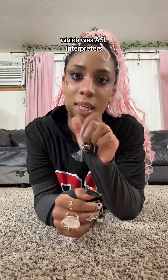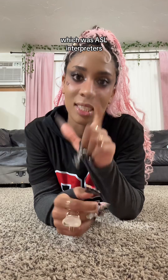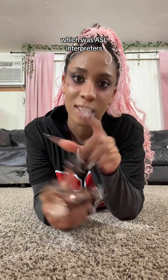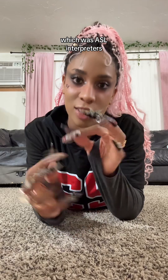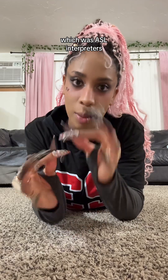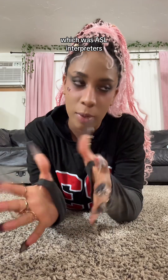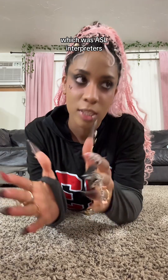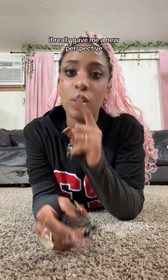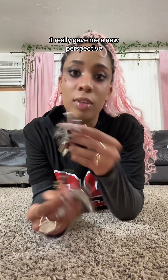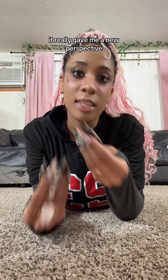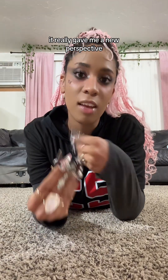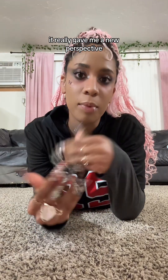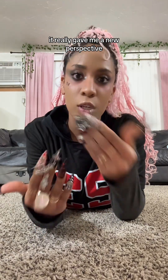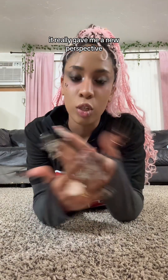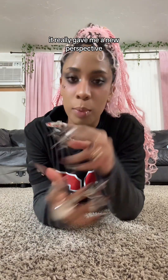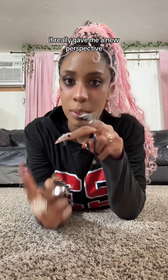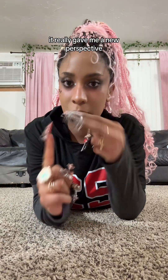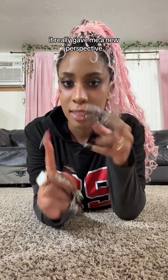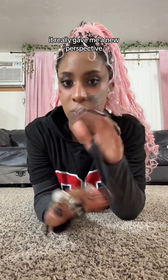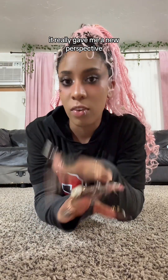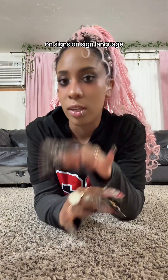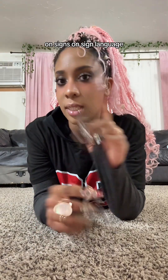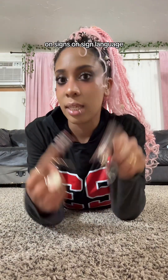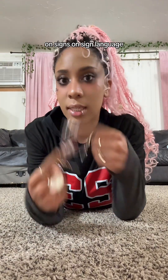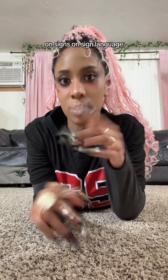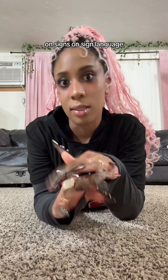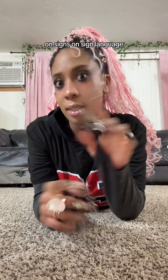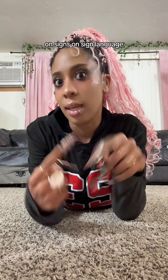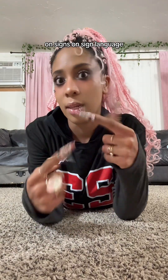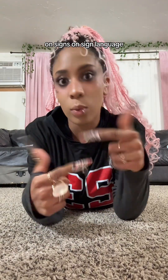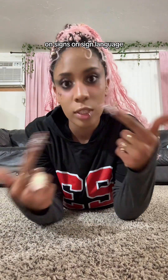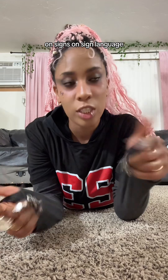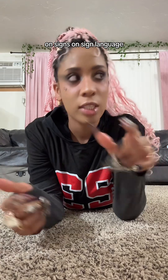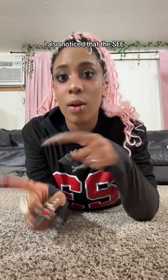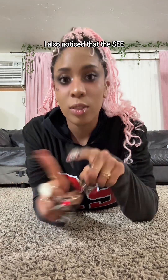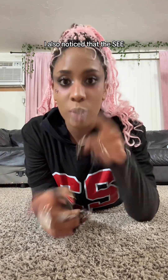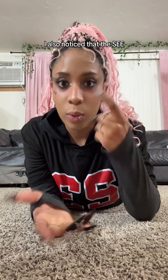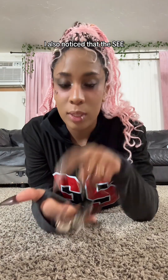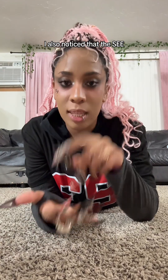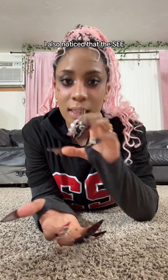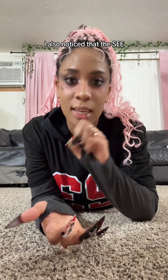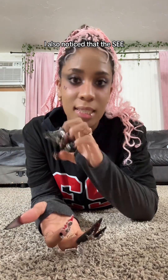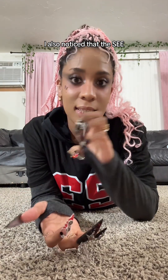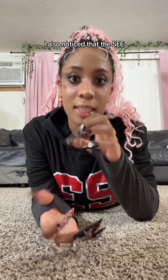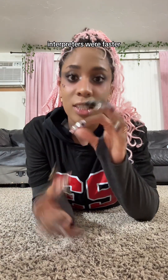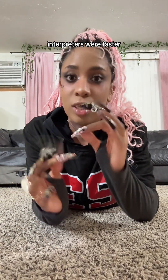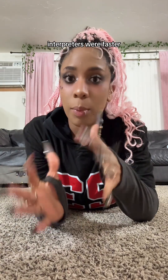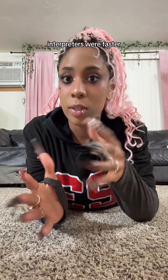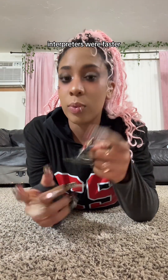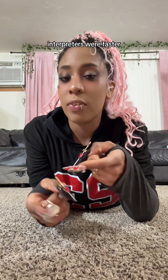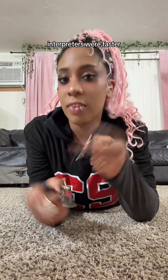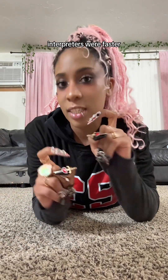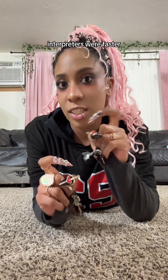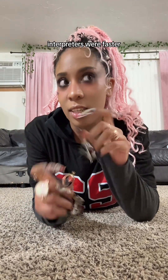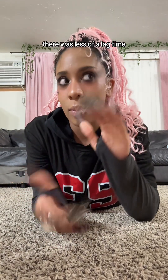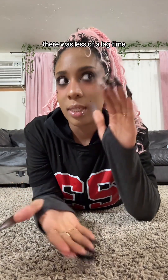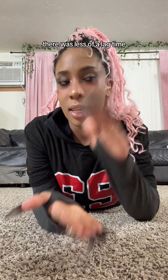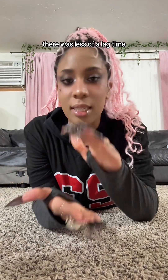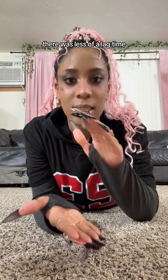ASL interpreters. It really gave me a new perspective on signs and sign language. I also noticed that the SCE interpreters were faster. There was less